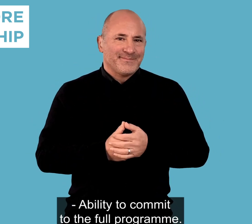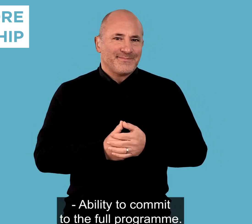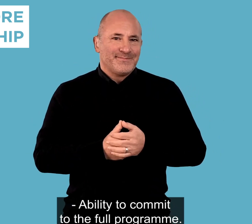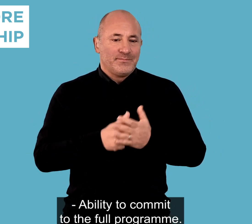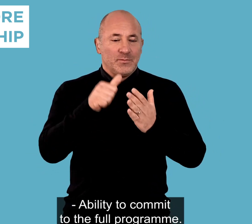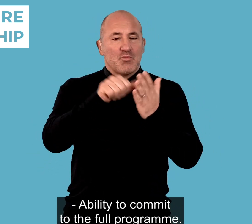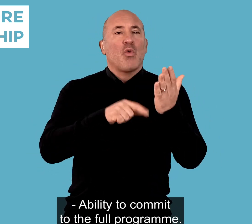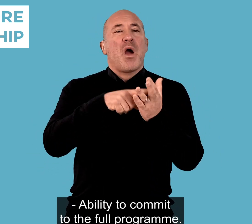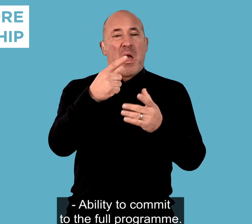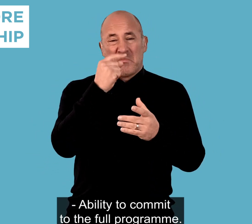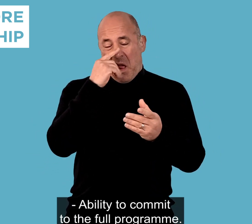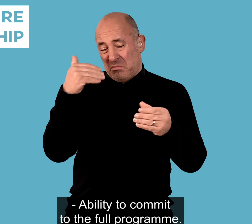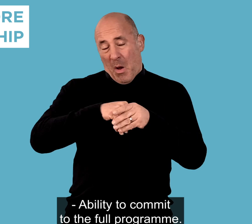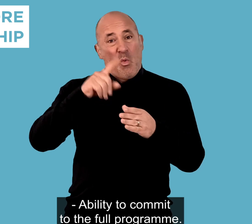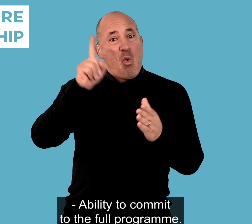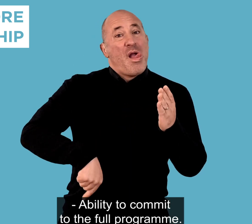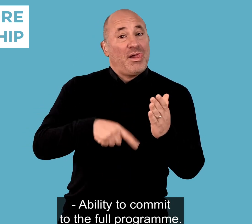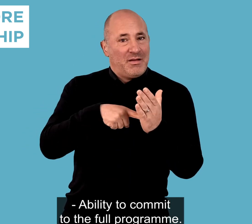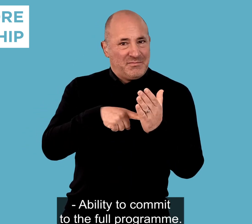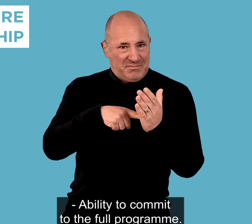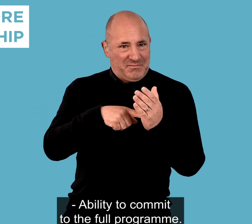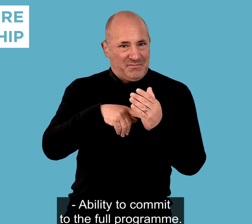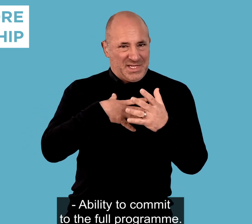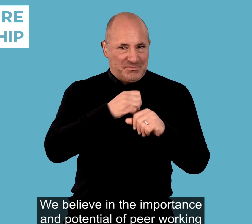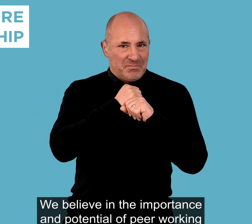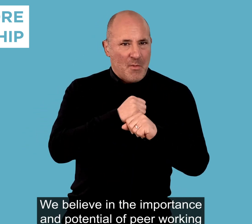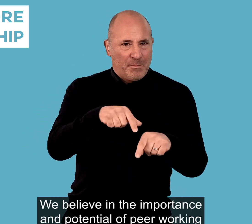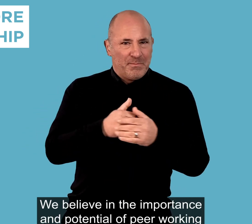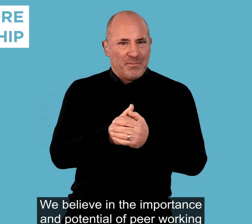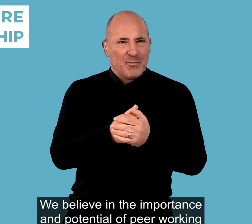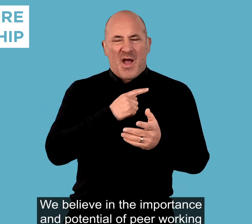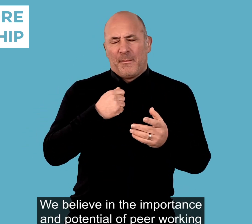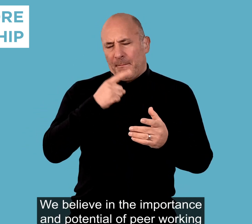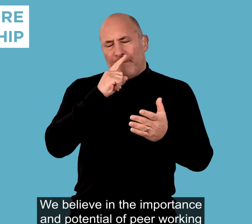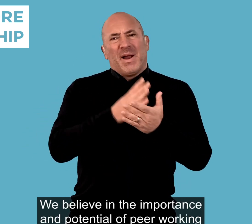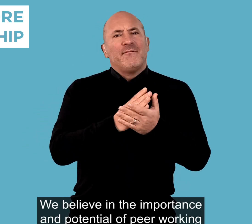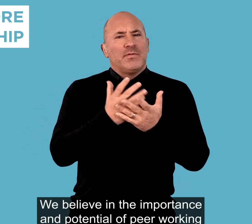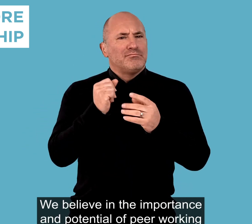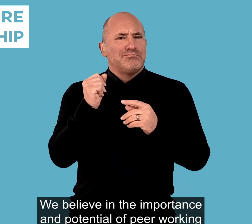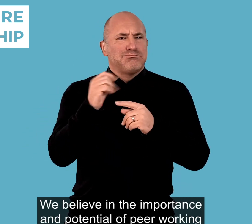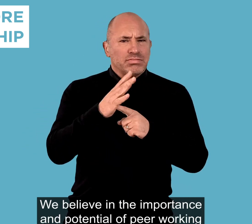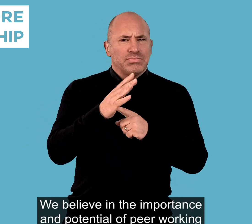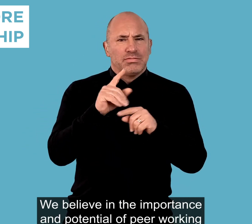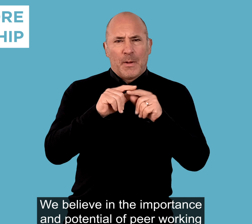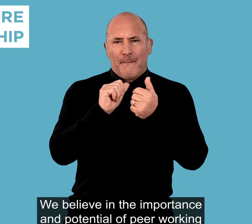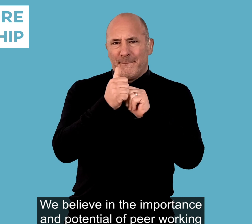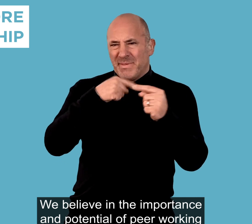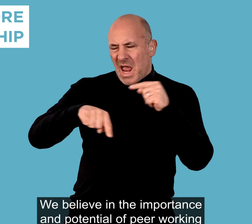Ability to commit to the full programme 9. We believe in the importance and potential of peer working